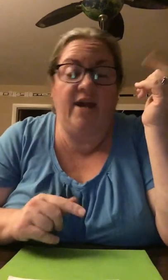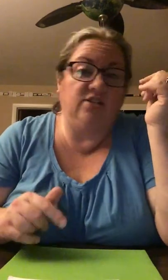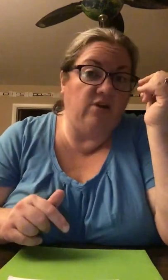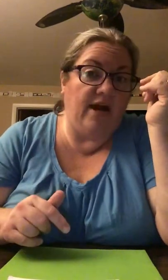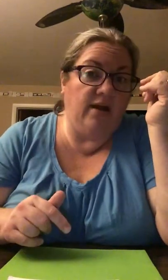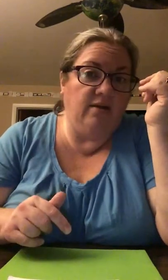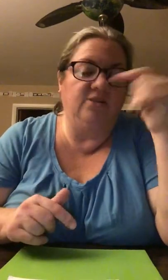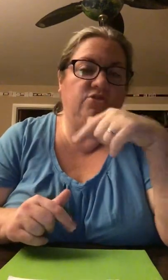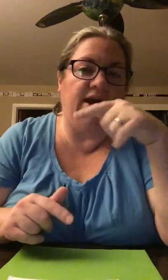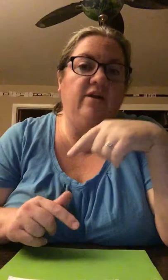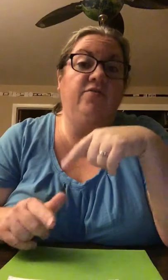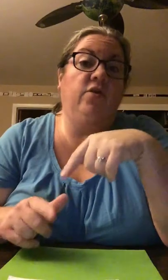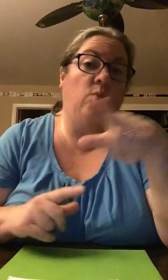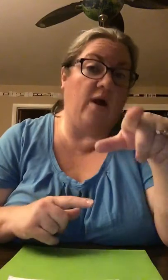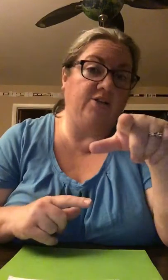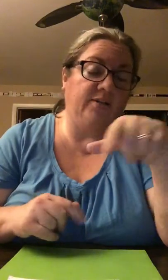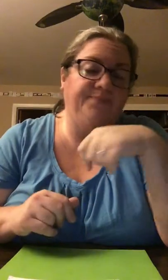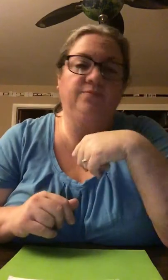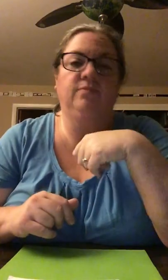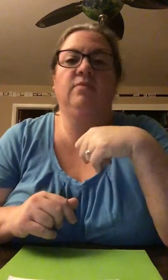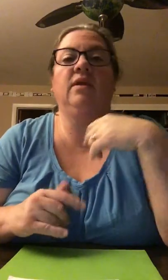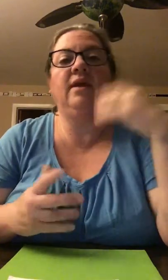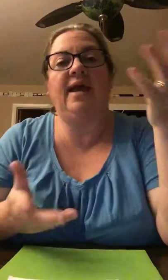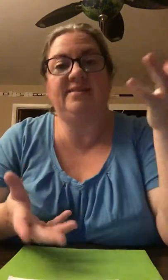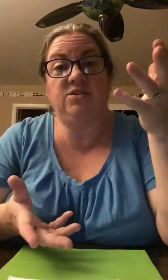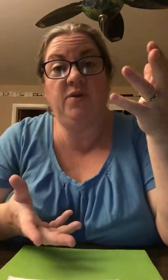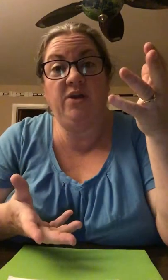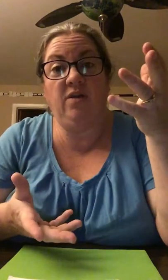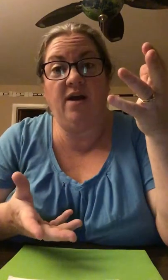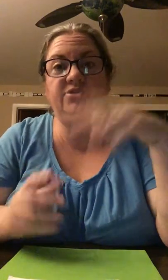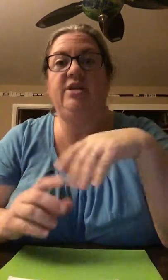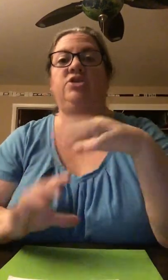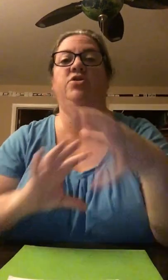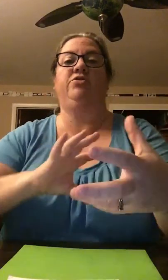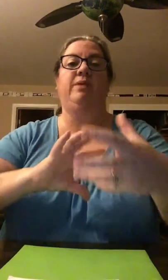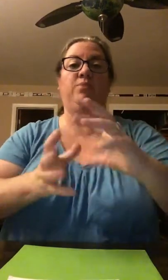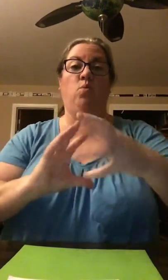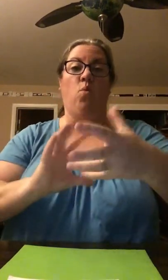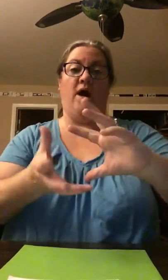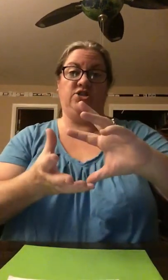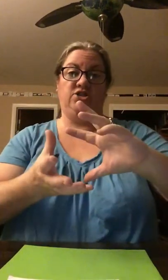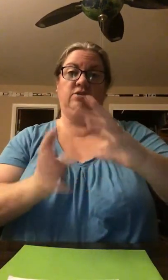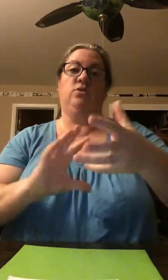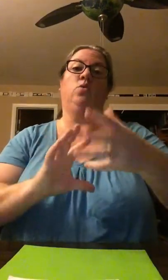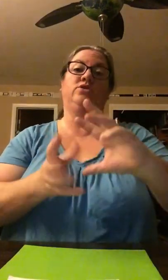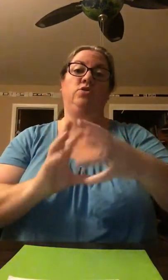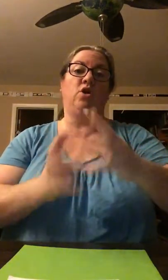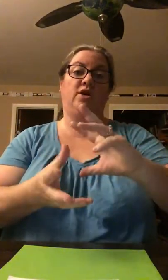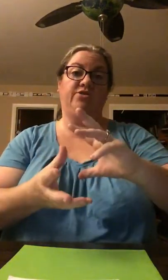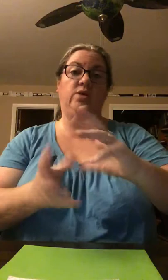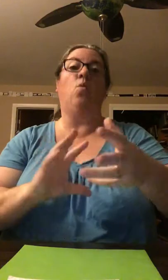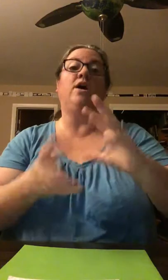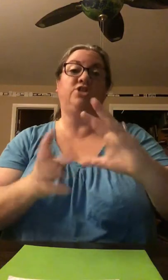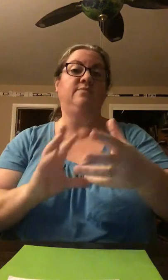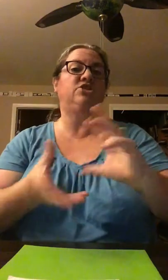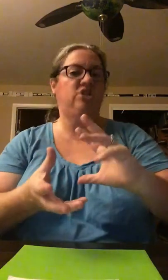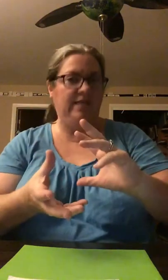a dryer for a washer, as in doing your laundry. So you remember wash or do laundry, washing